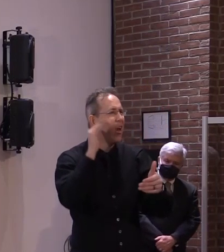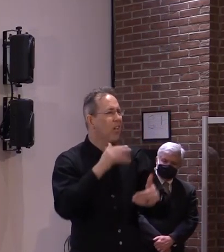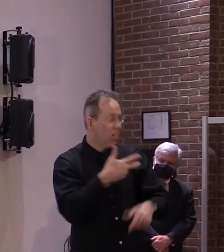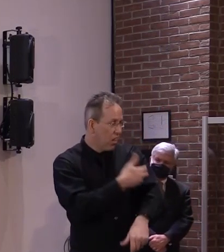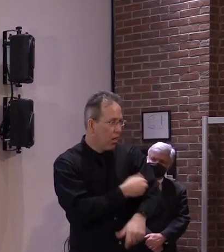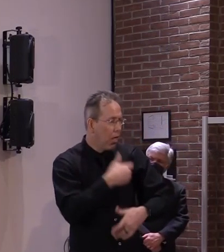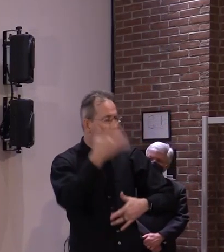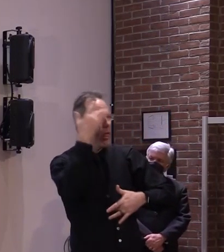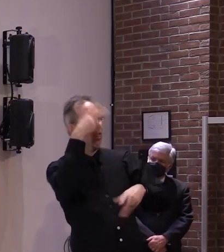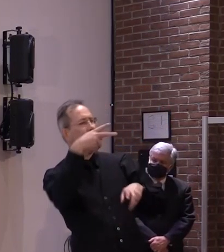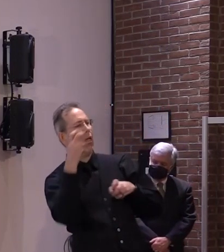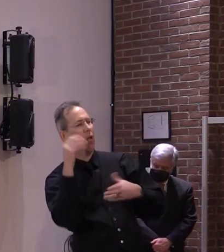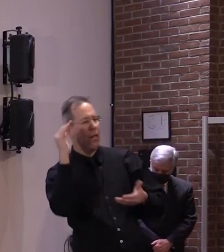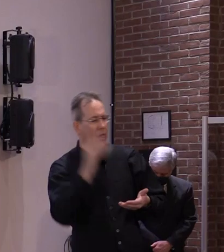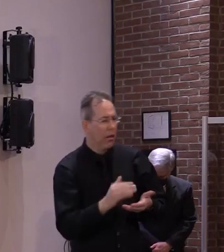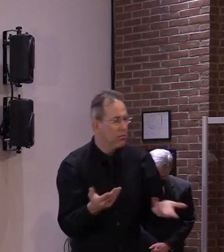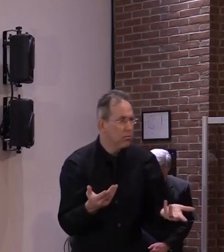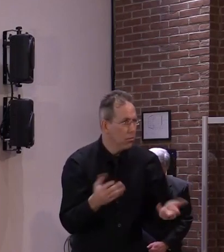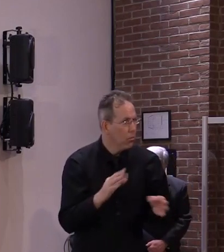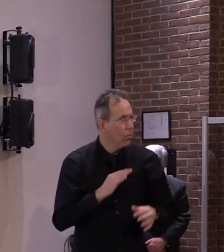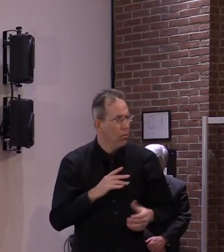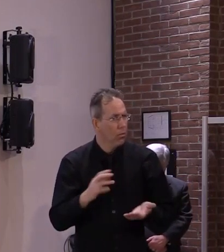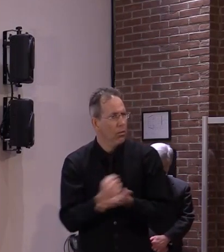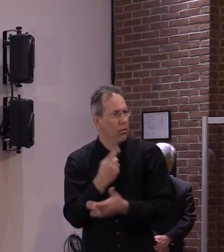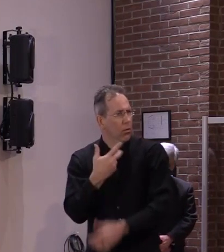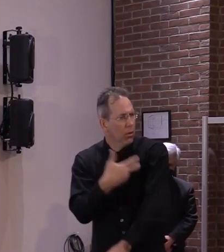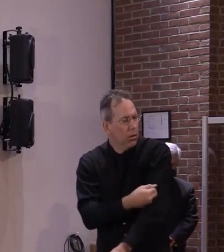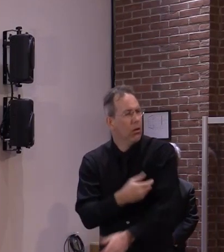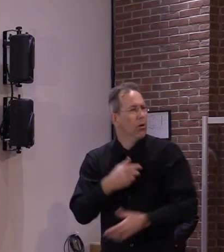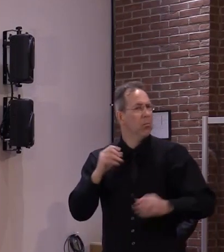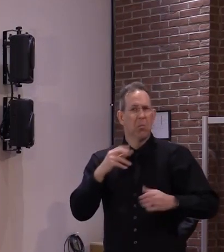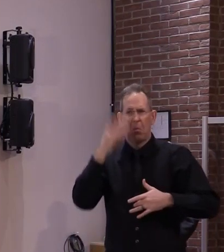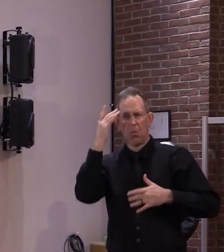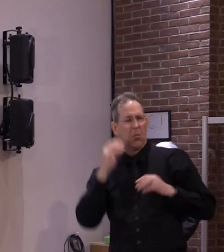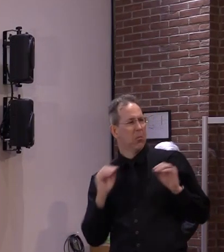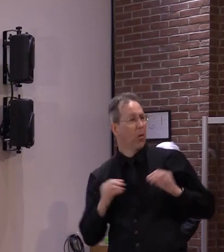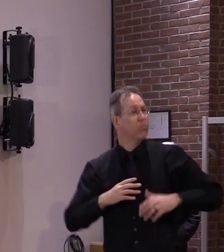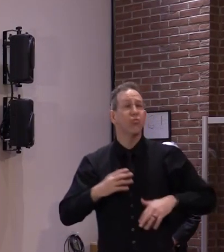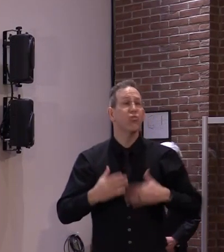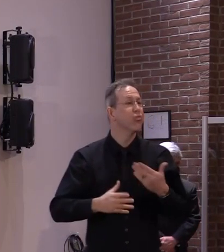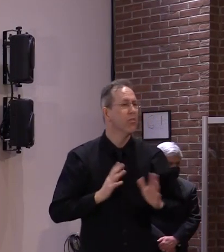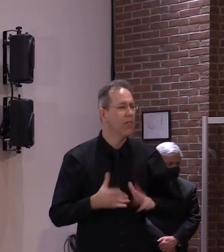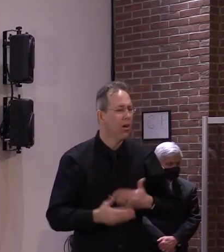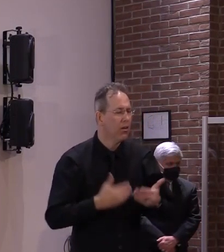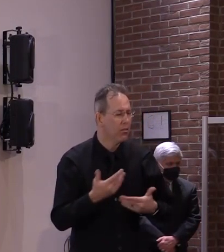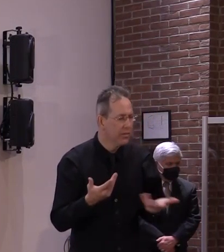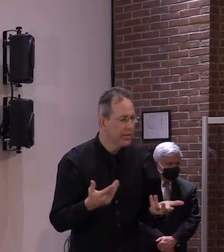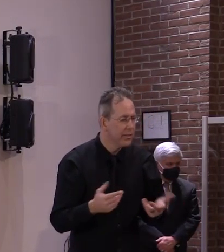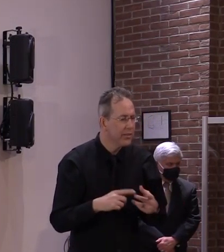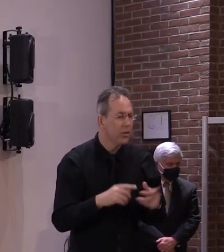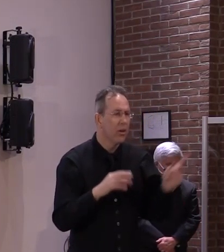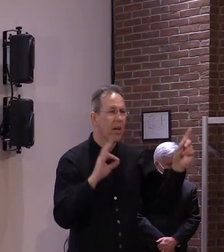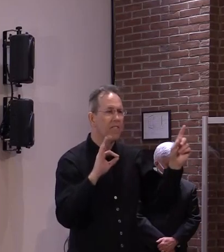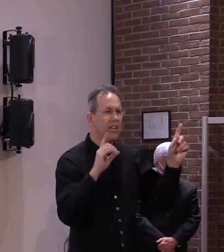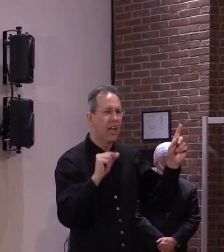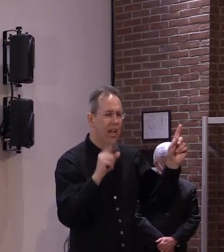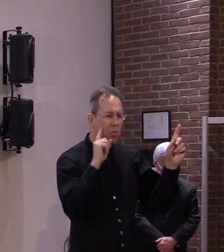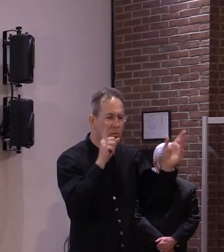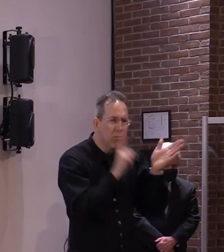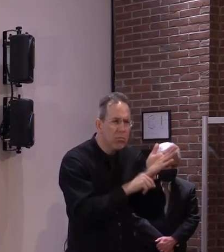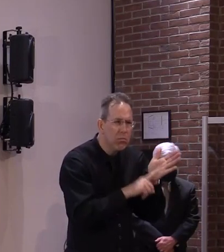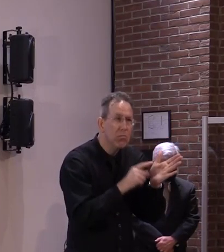happens with the FDA and what the approval process is and what it looks like at the end of the month. But again, I think this is good news for us to get